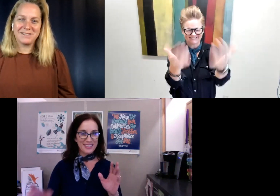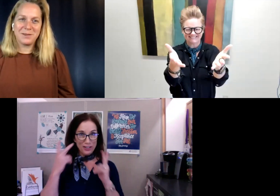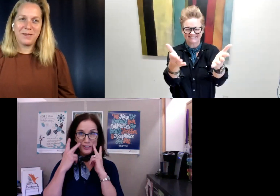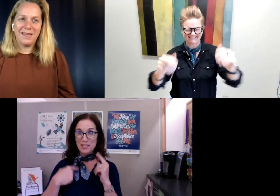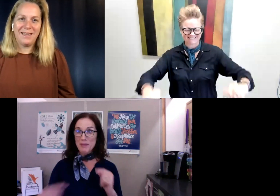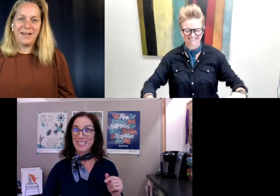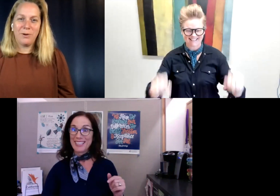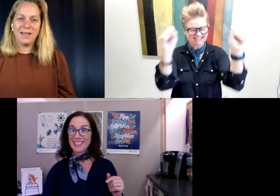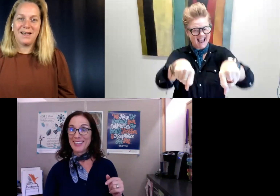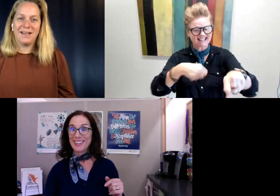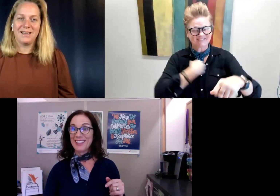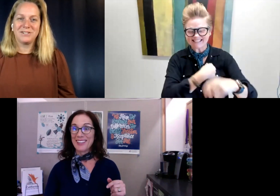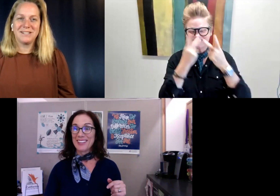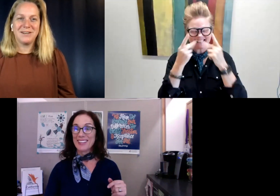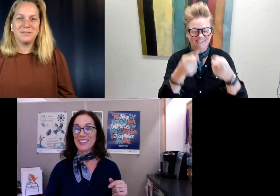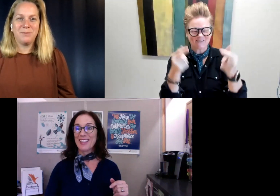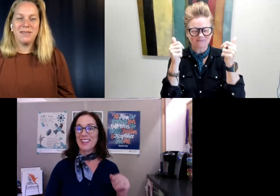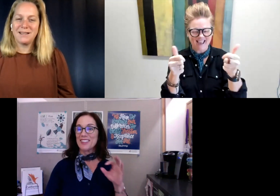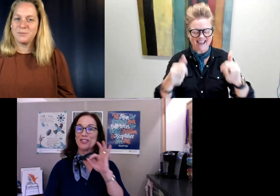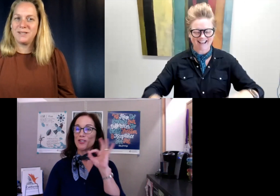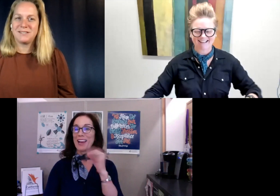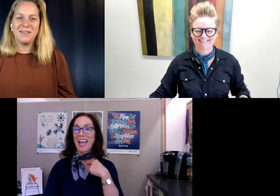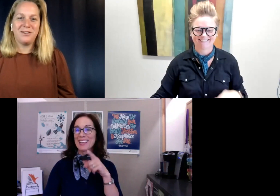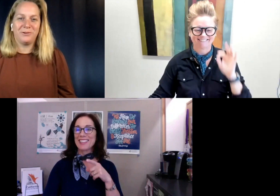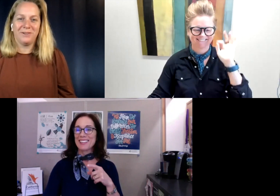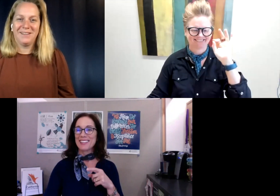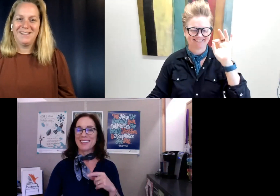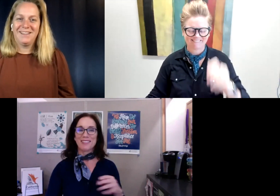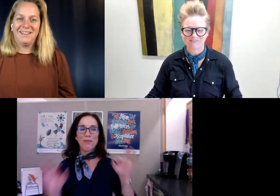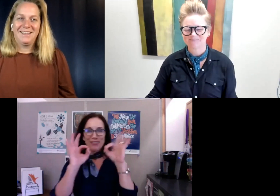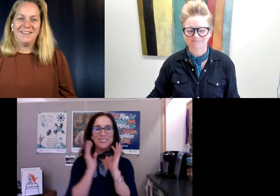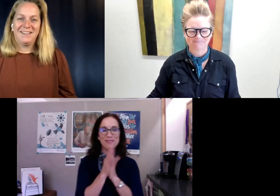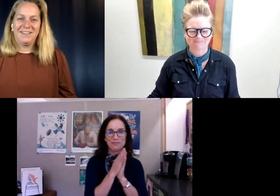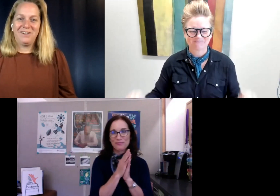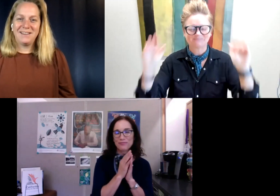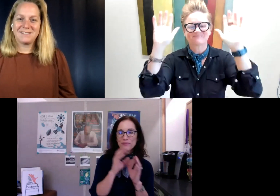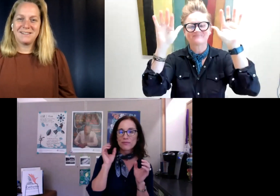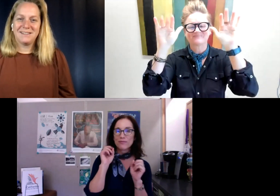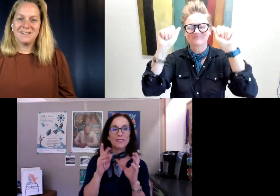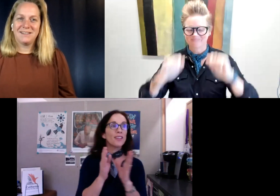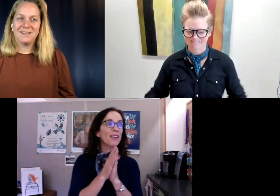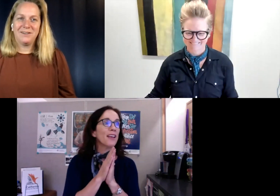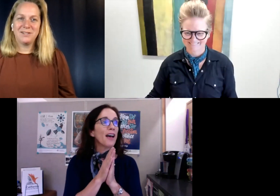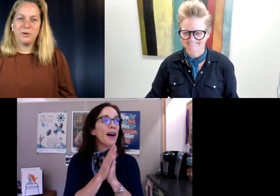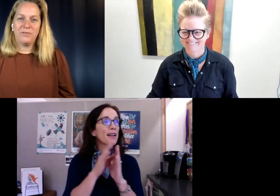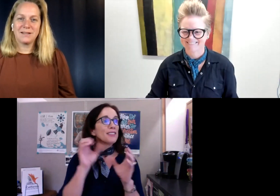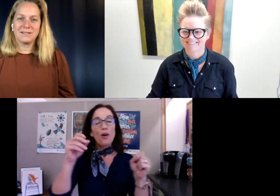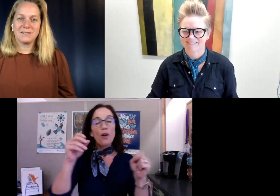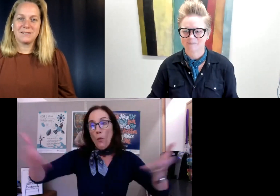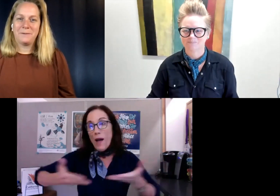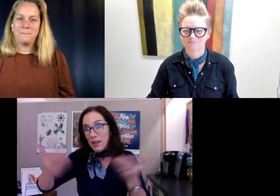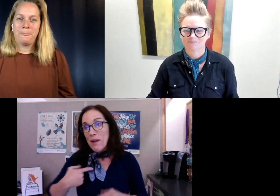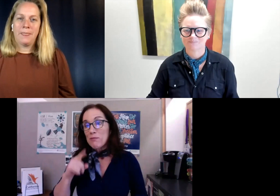Hi, LTP, how are you? Can you see me? Yes, we see you. Great,